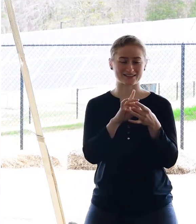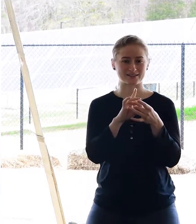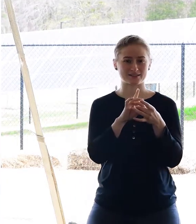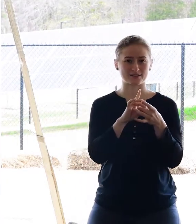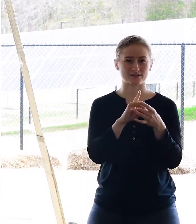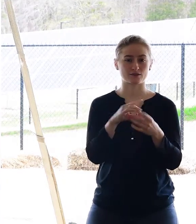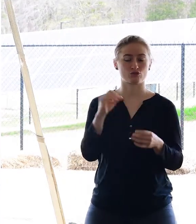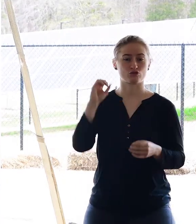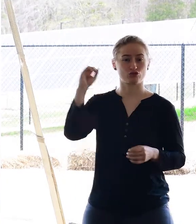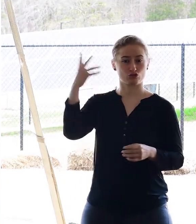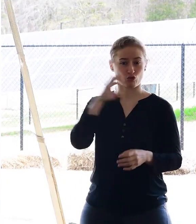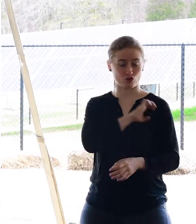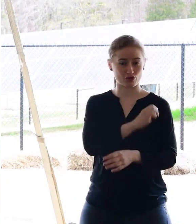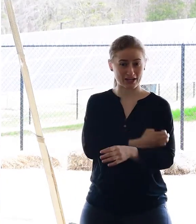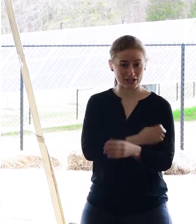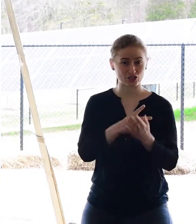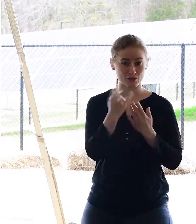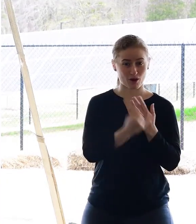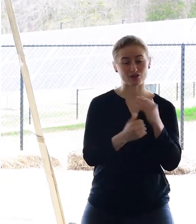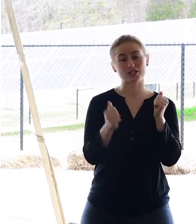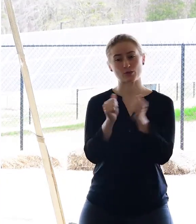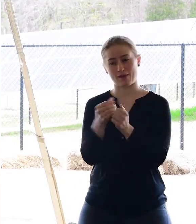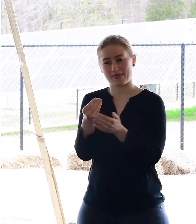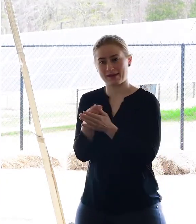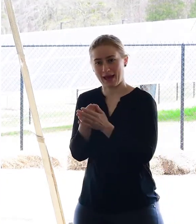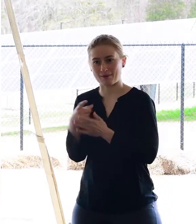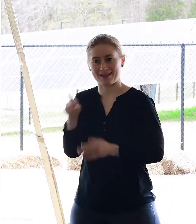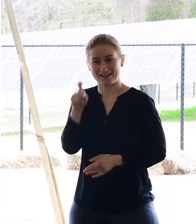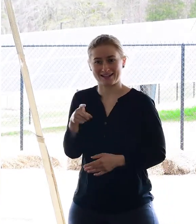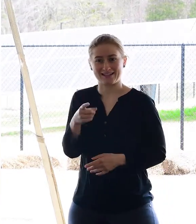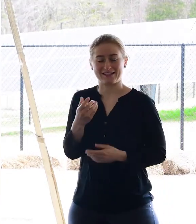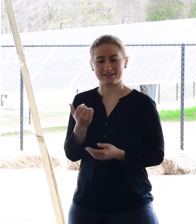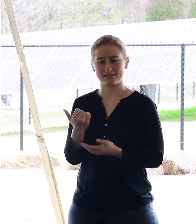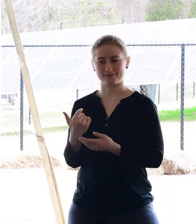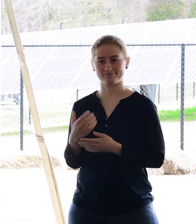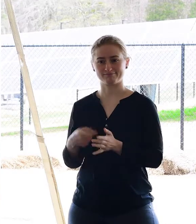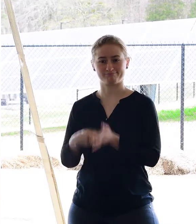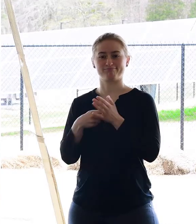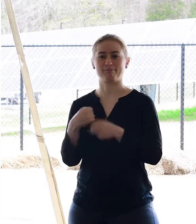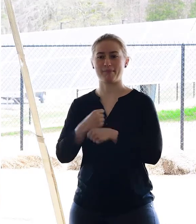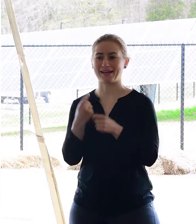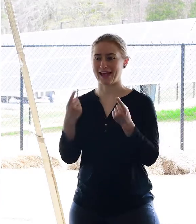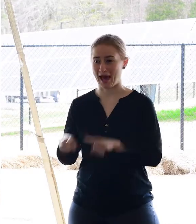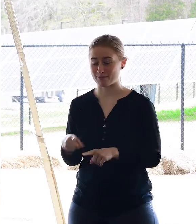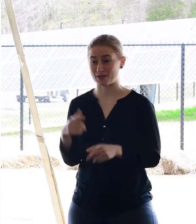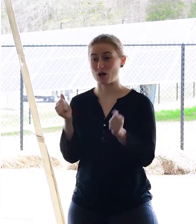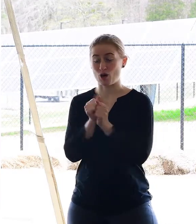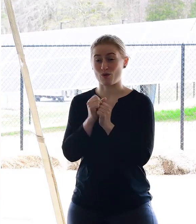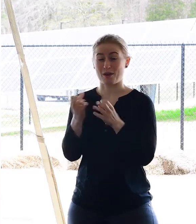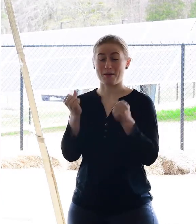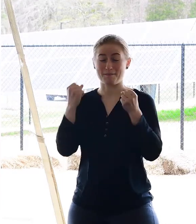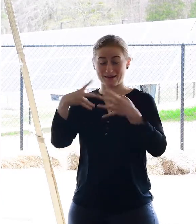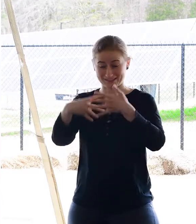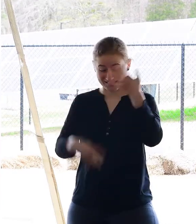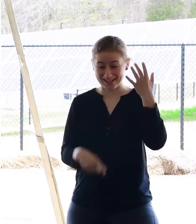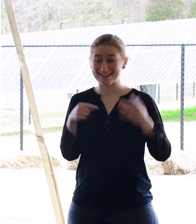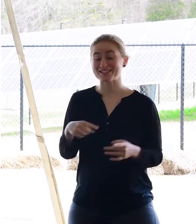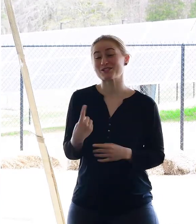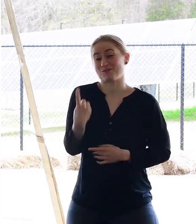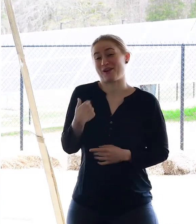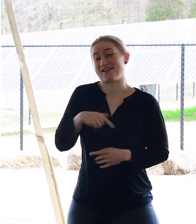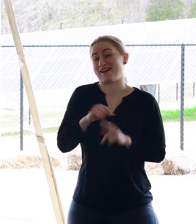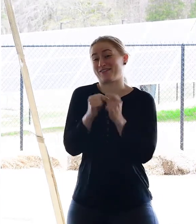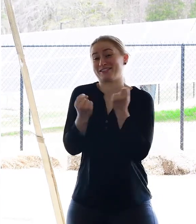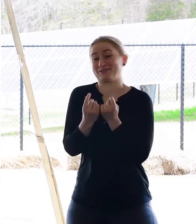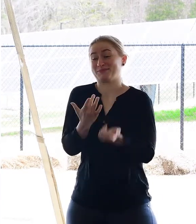to make them happen. And I will say, of the 300 or so sites that we have around the country, this one is one of our team's